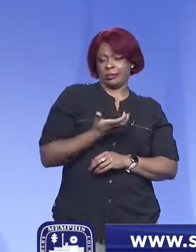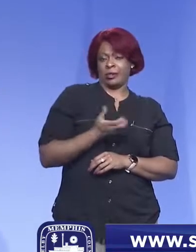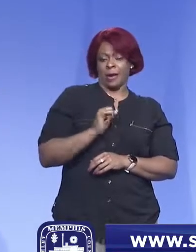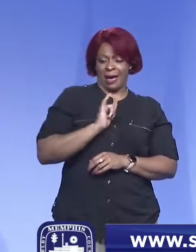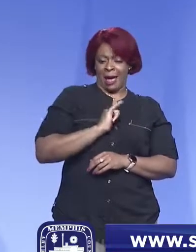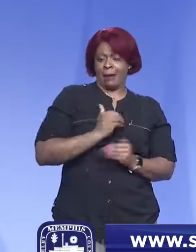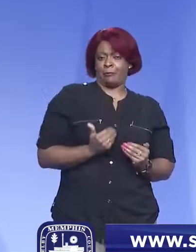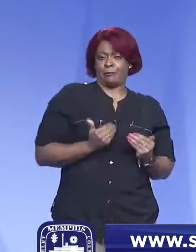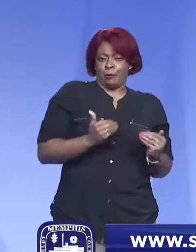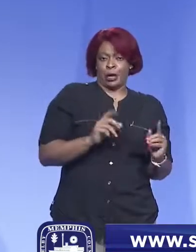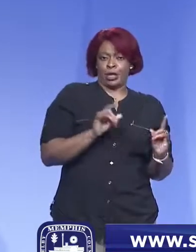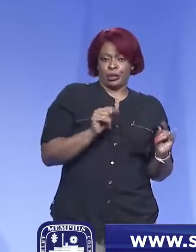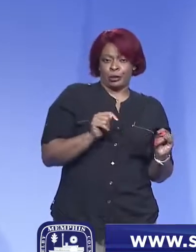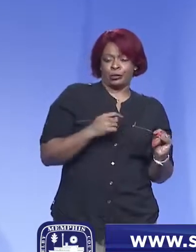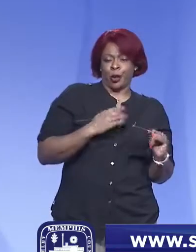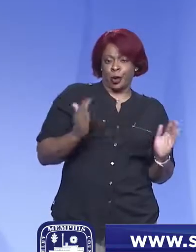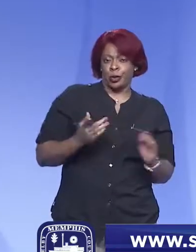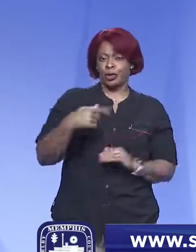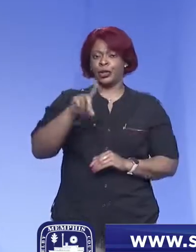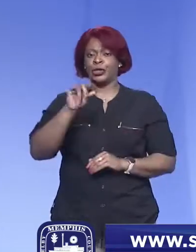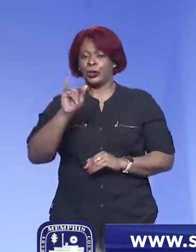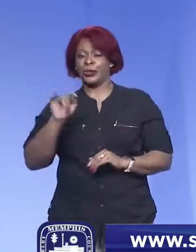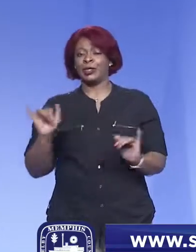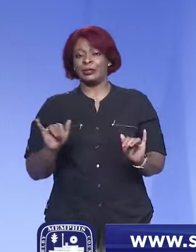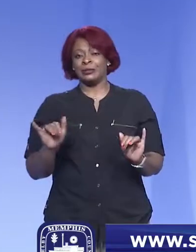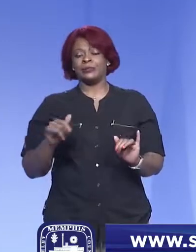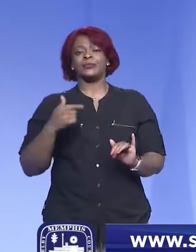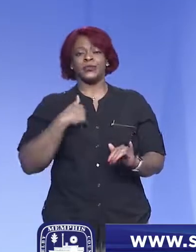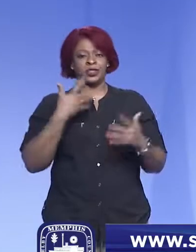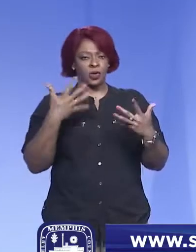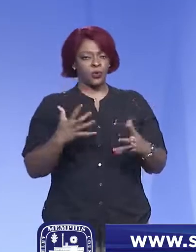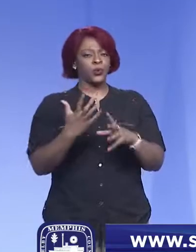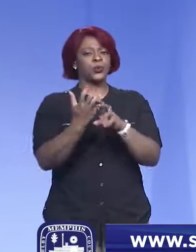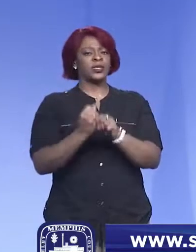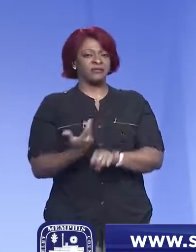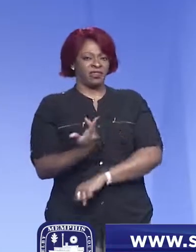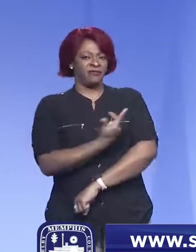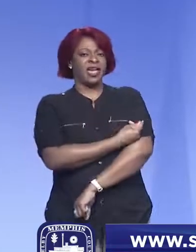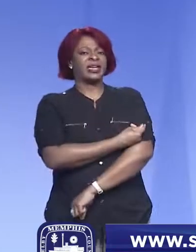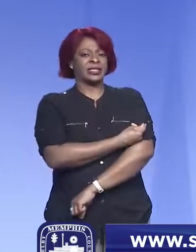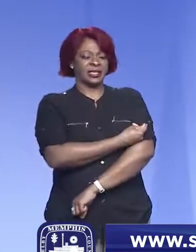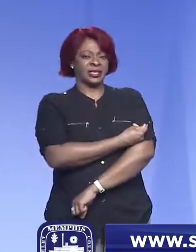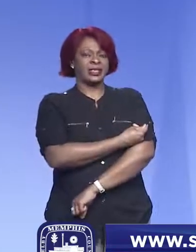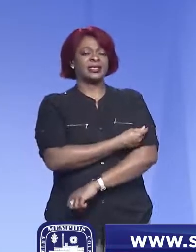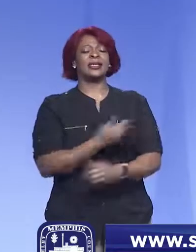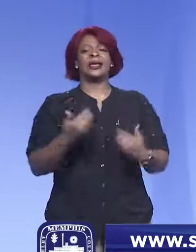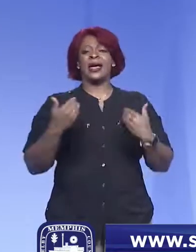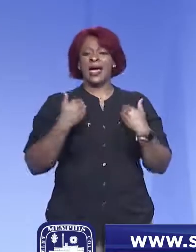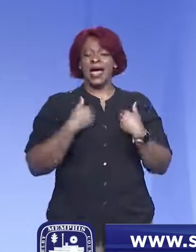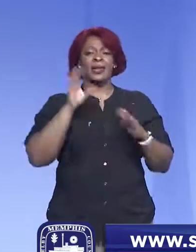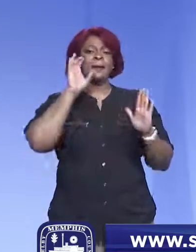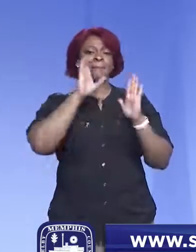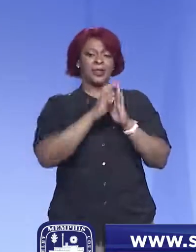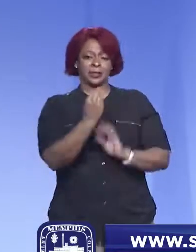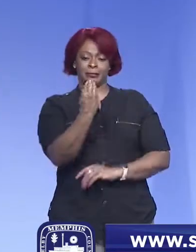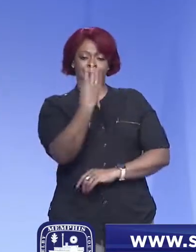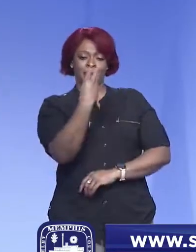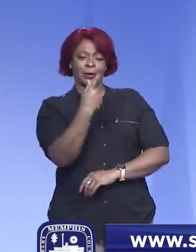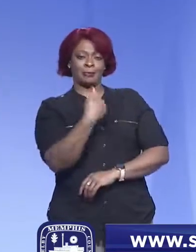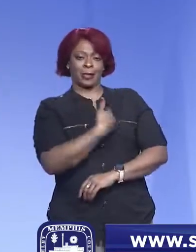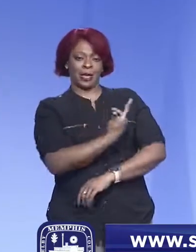And so therefore, I received the vaccine, had the picture taken,